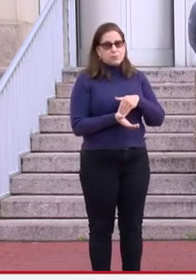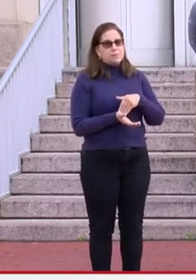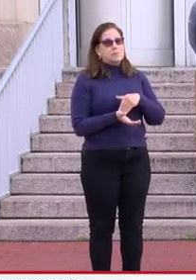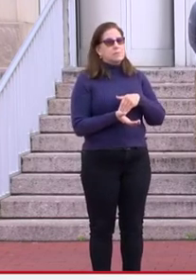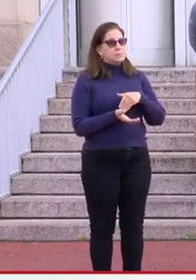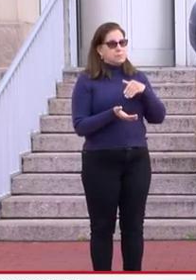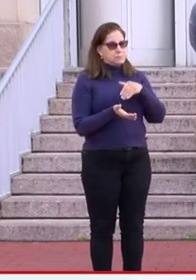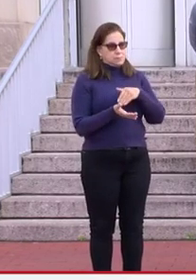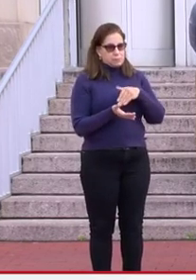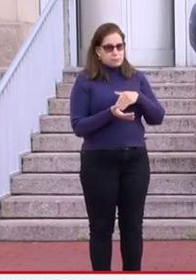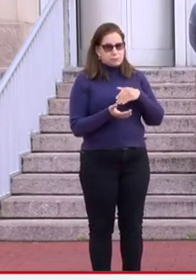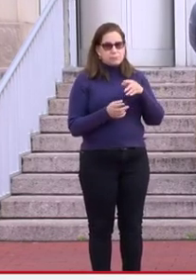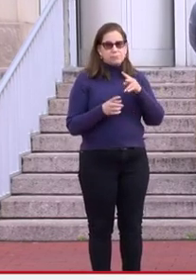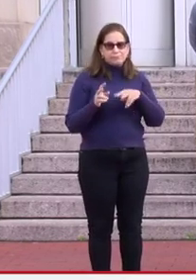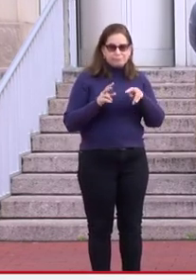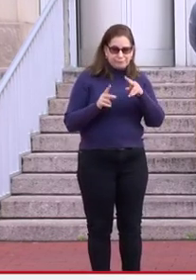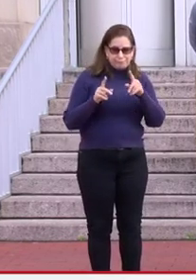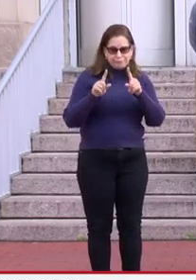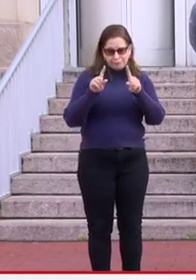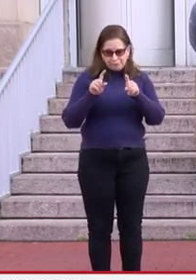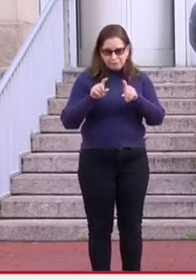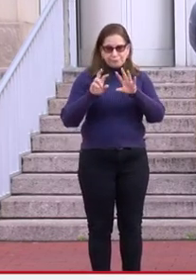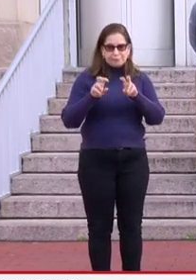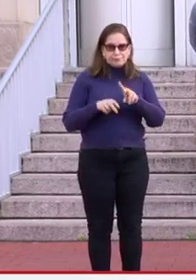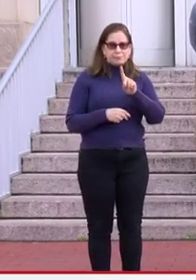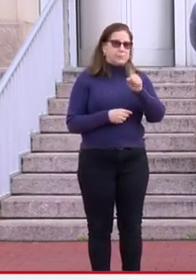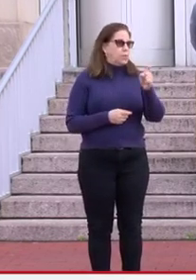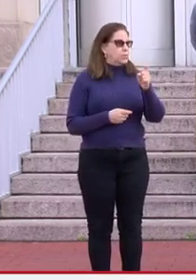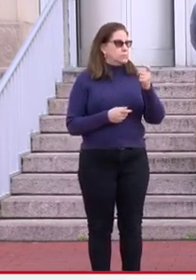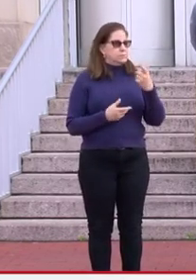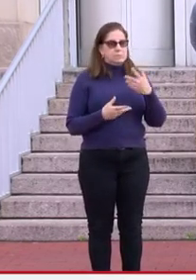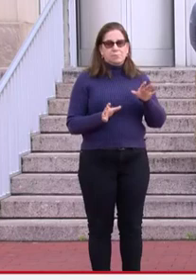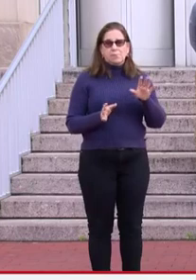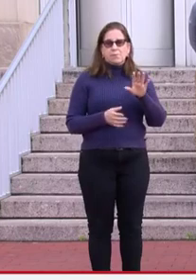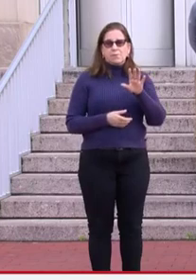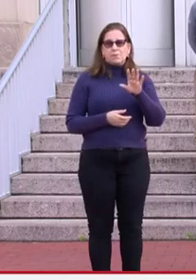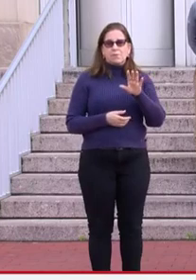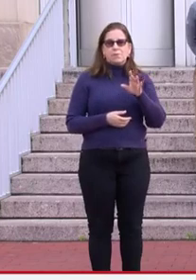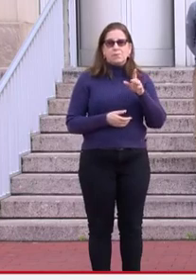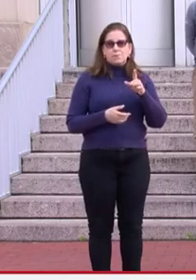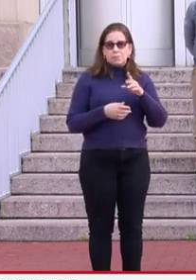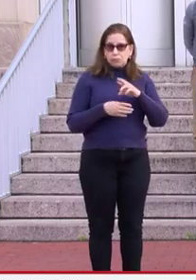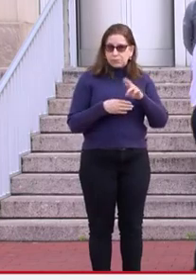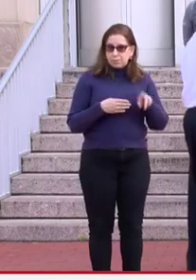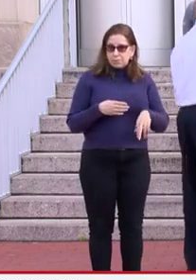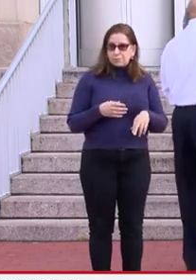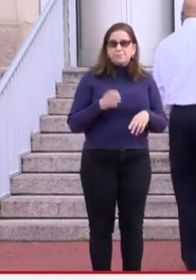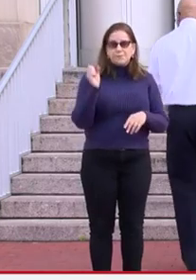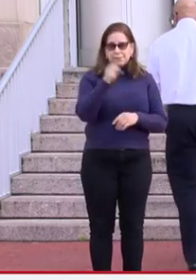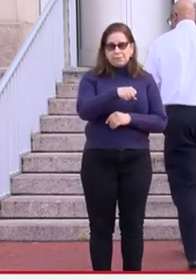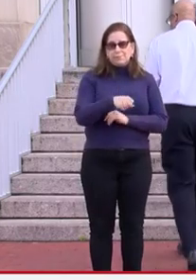before he got the test result, right? Correct. Will drive-through testing be available in the district soon?